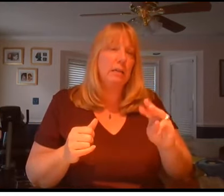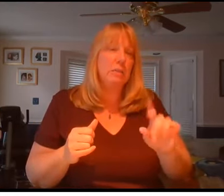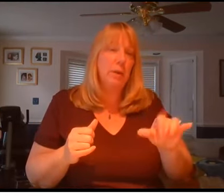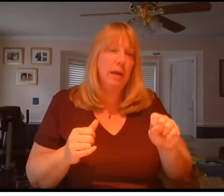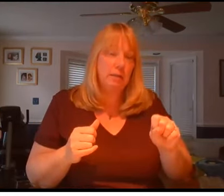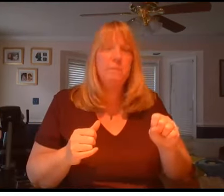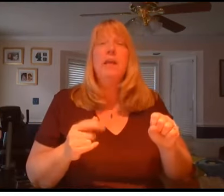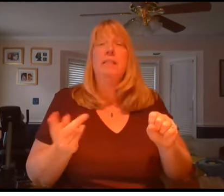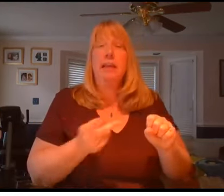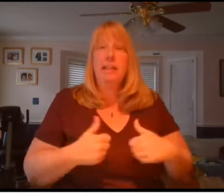1907,